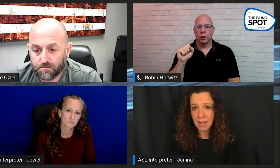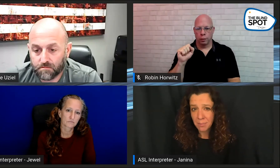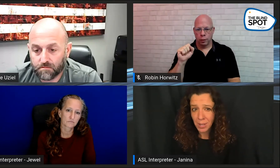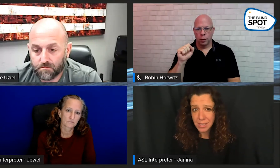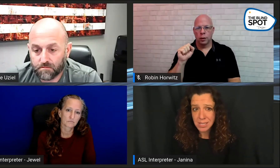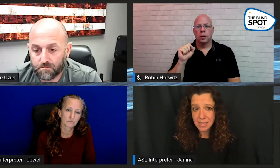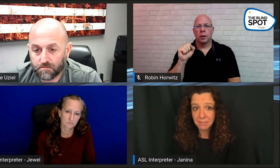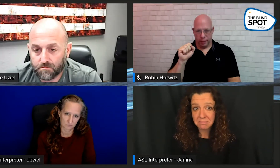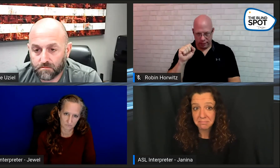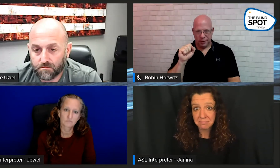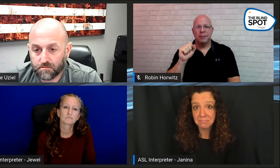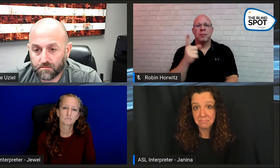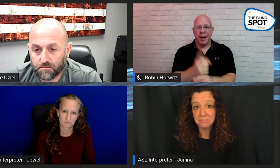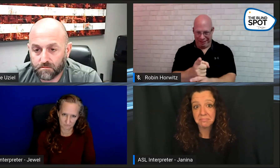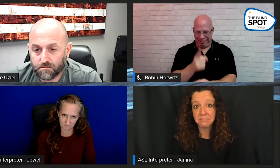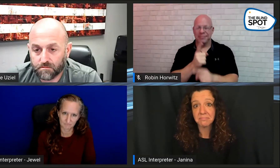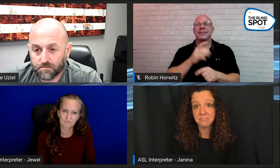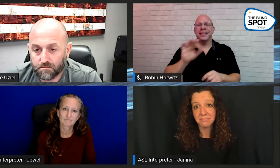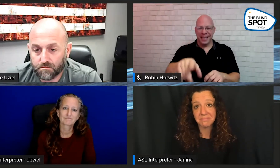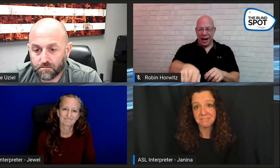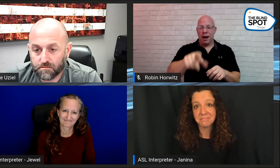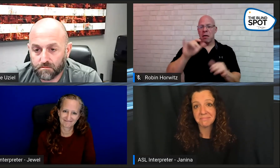out of money puts.